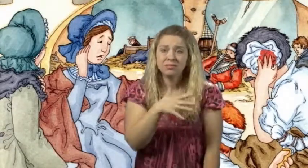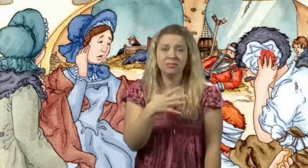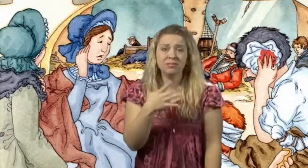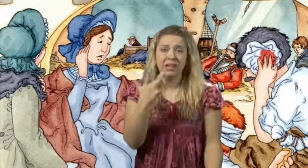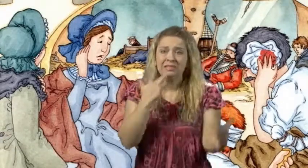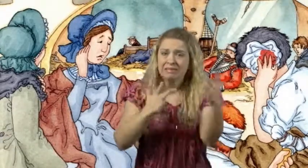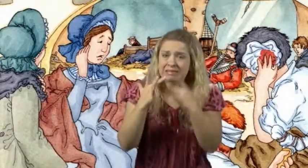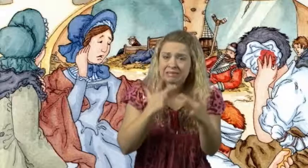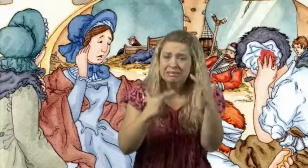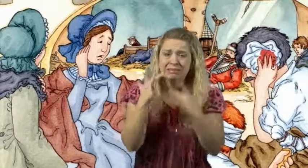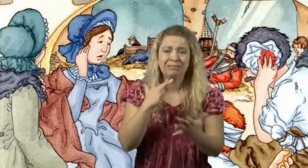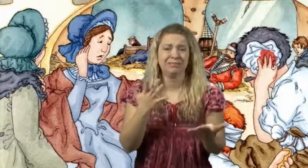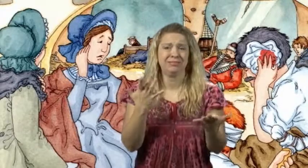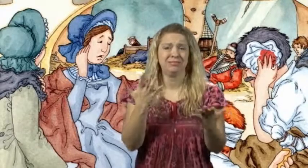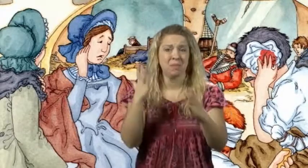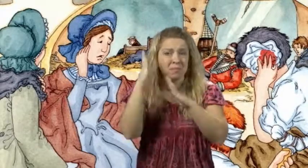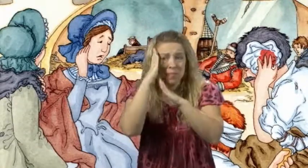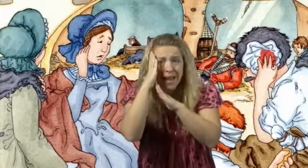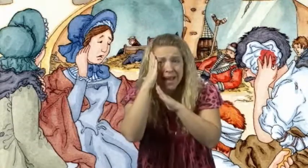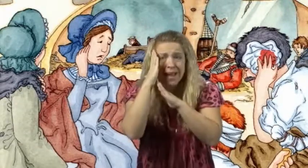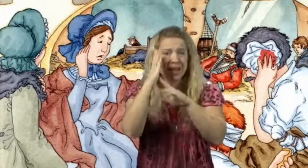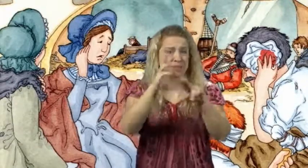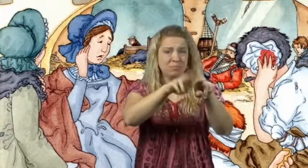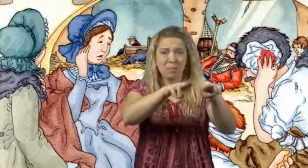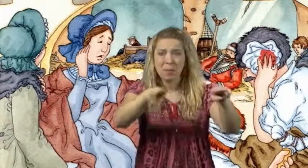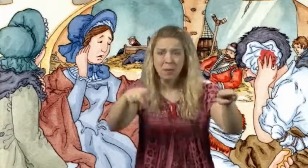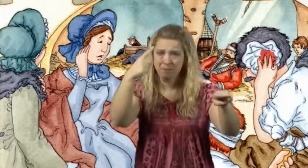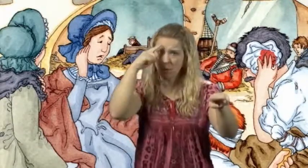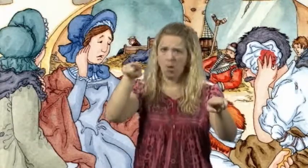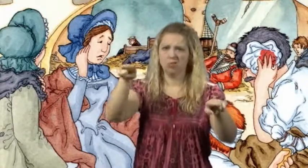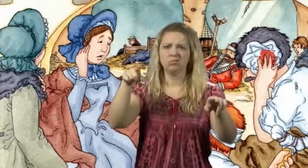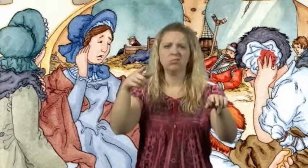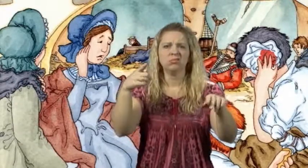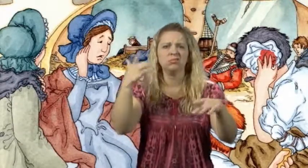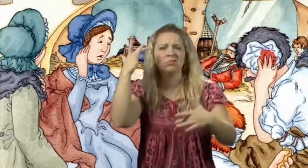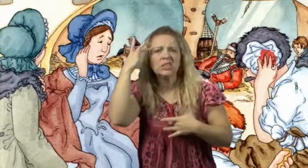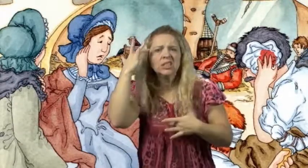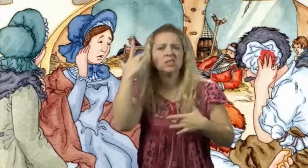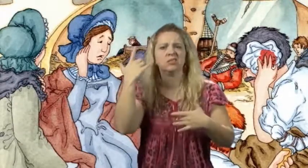There were not enough hospital beds or doctors for the sick and injured English soldiers.